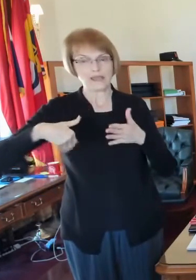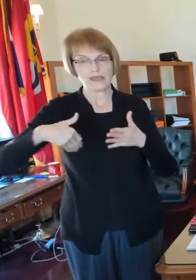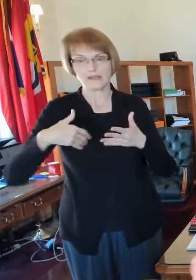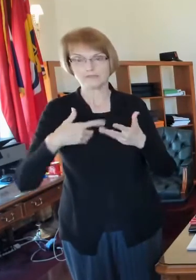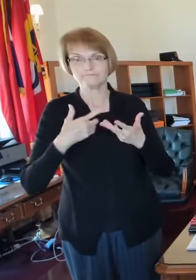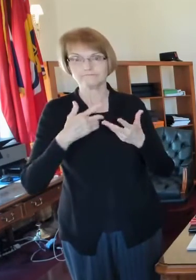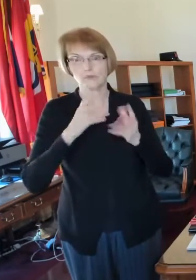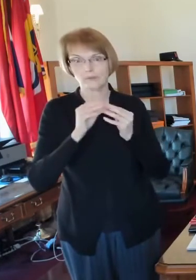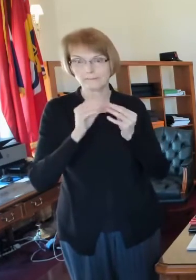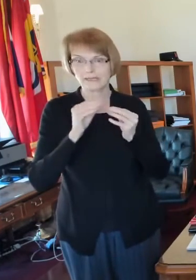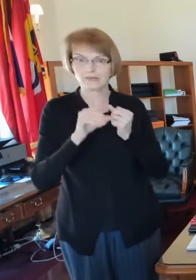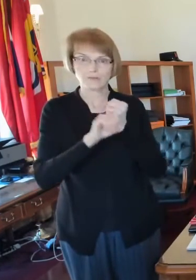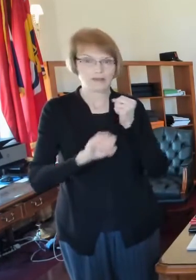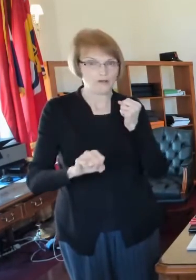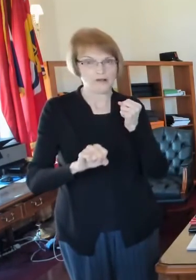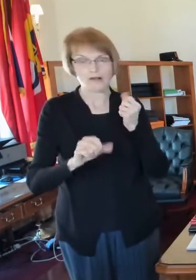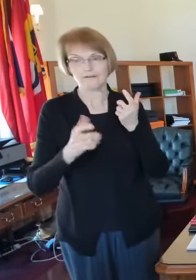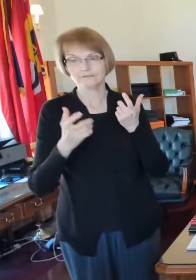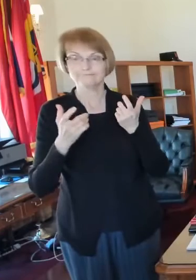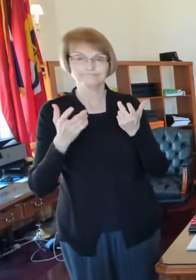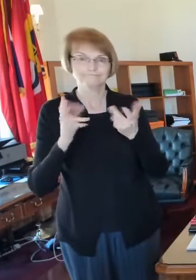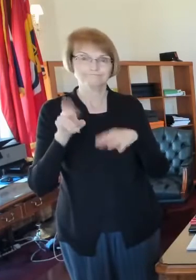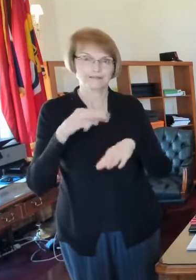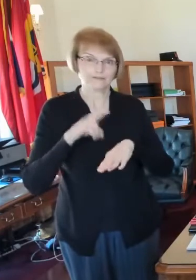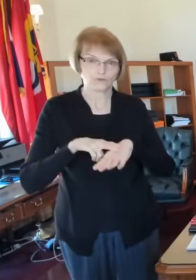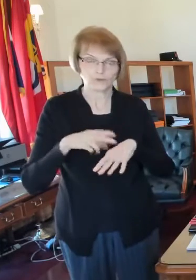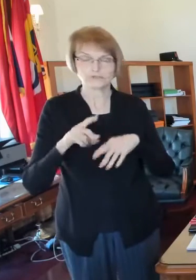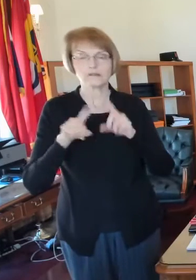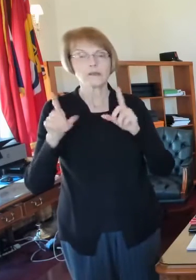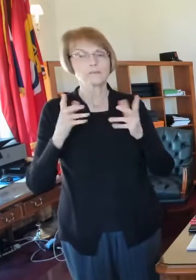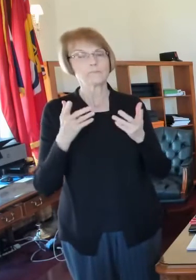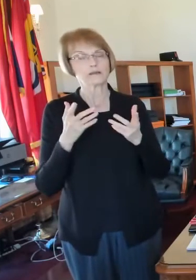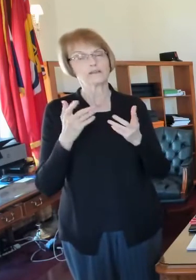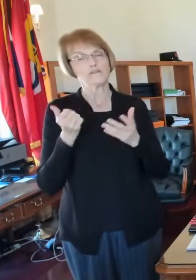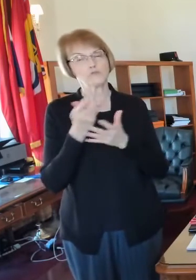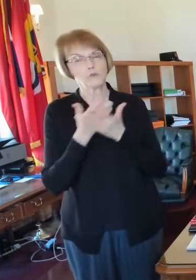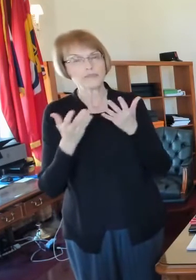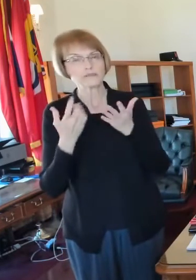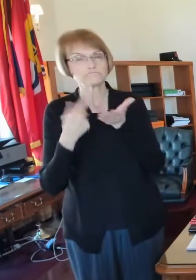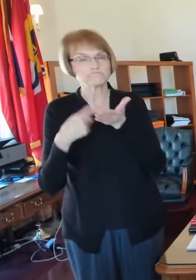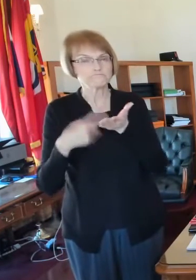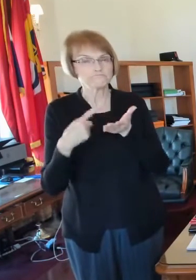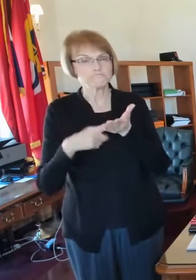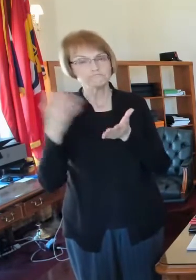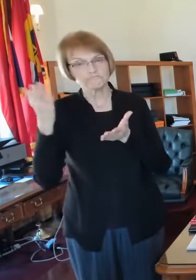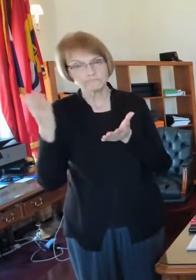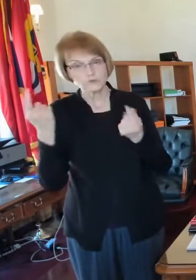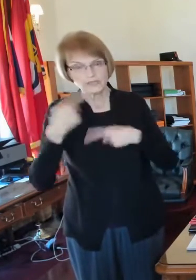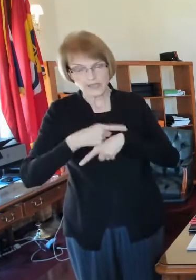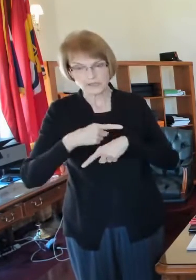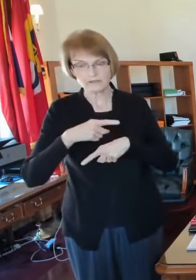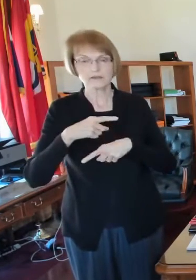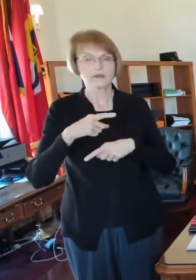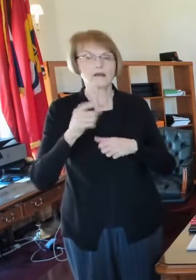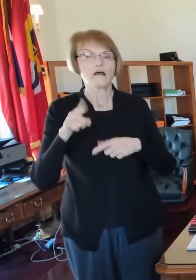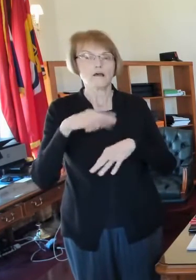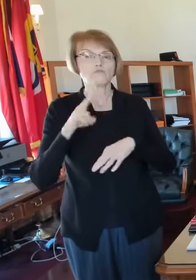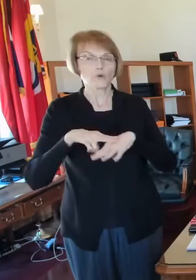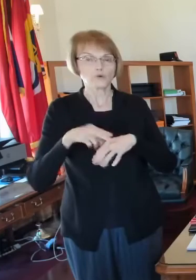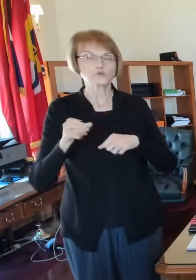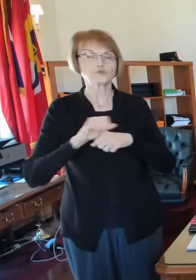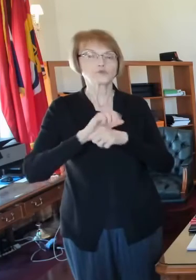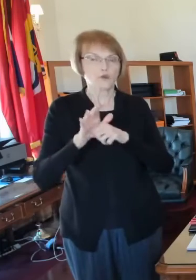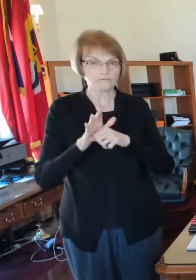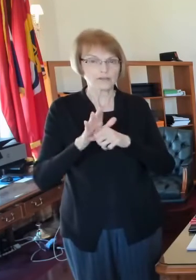that ran over, needless to say. But there are a couple of things that I want to chat with you about today. One, of course, is the COVID numbers.